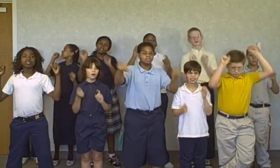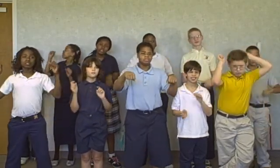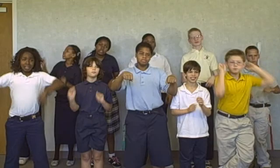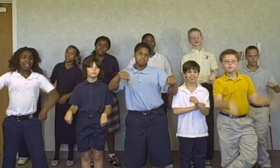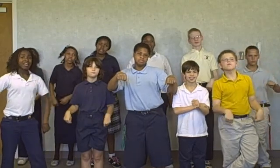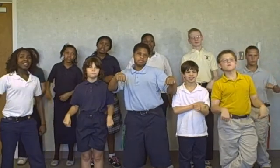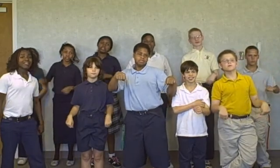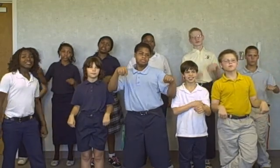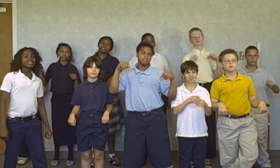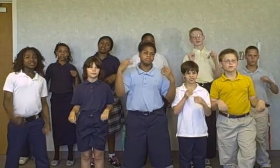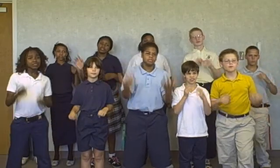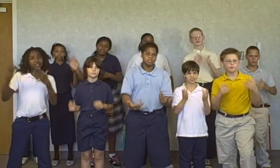Thank you.